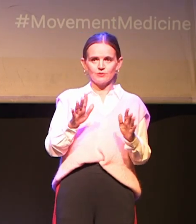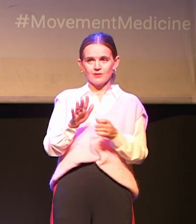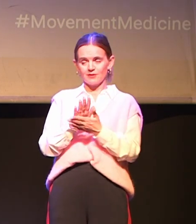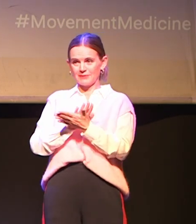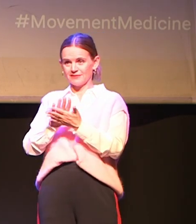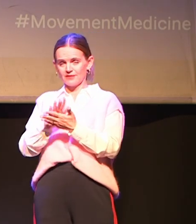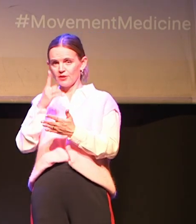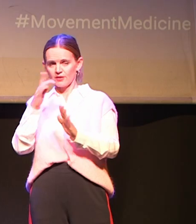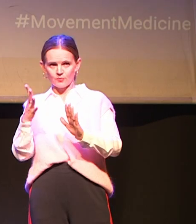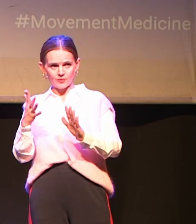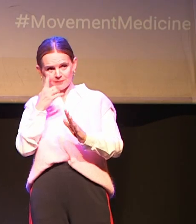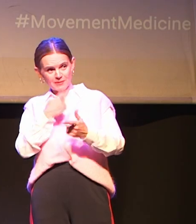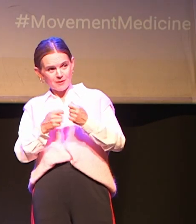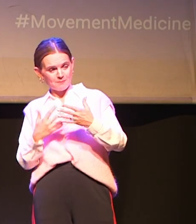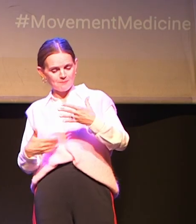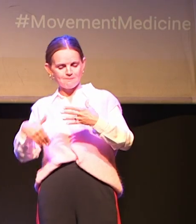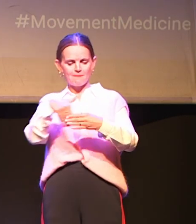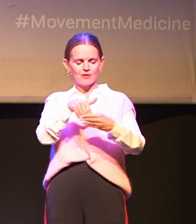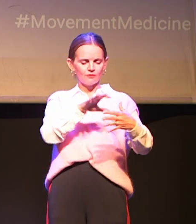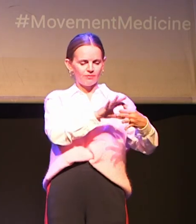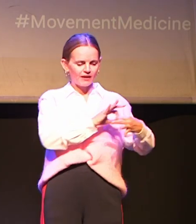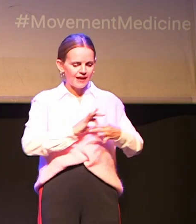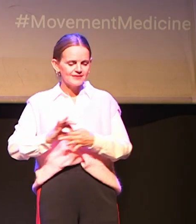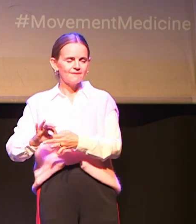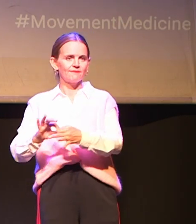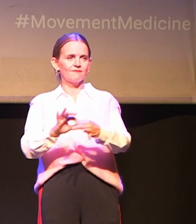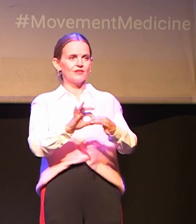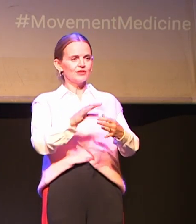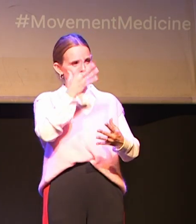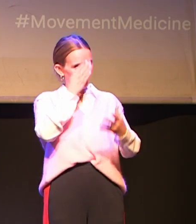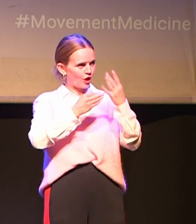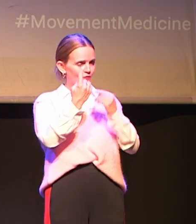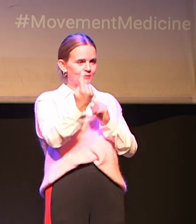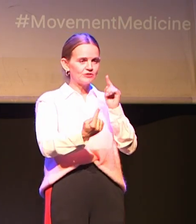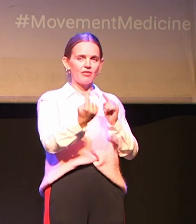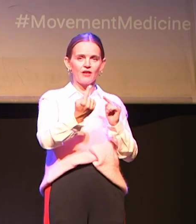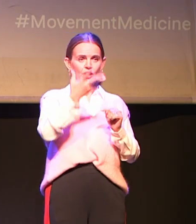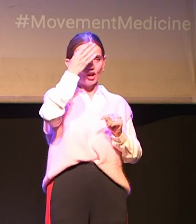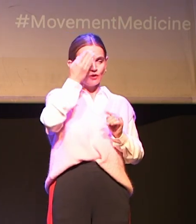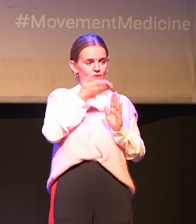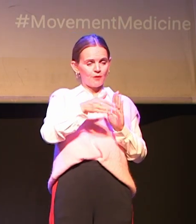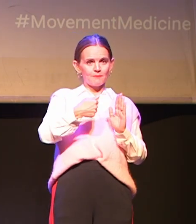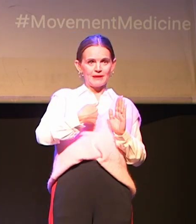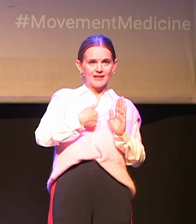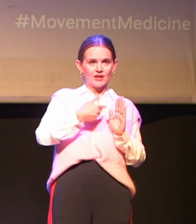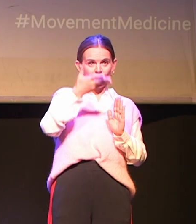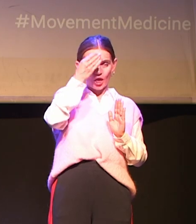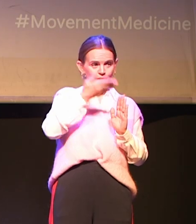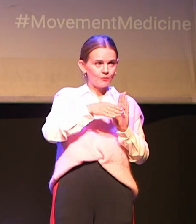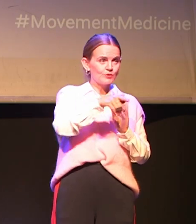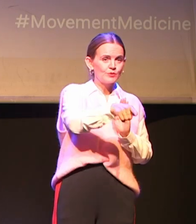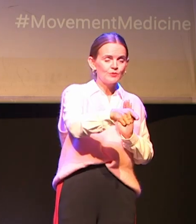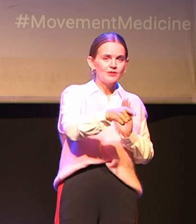so that we can encounter each other, so that we can learn from each other, so that I can learn from you, so that you learn from me, so that we share that out because there's a piece of the